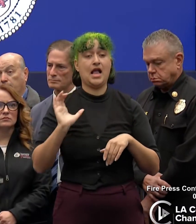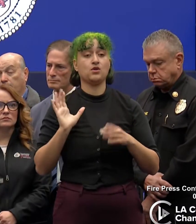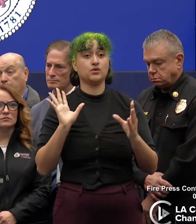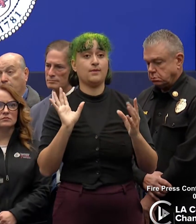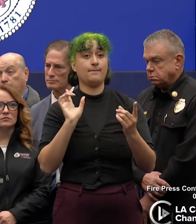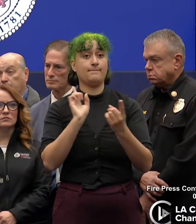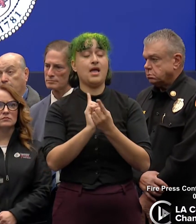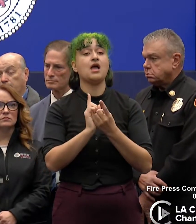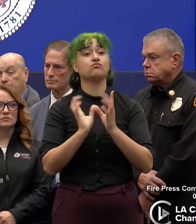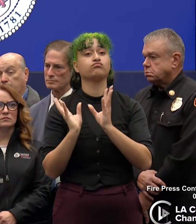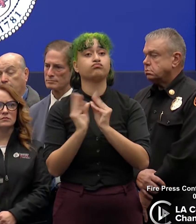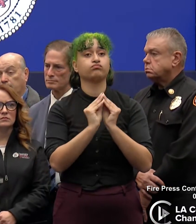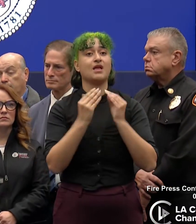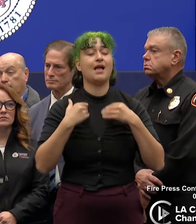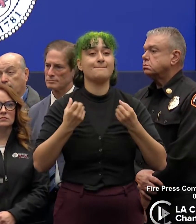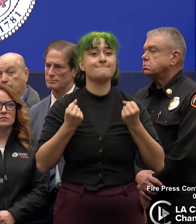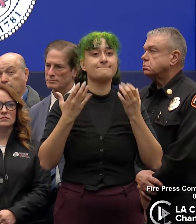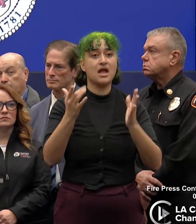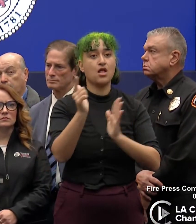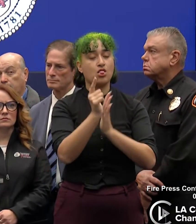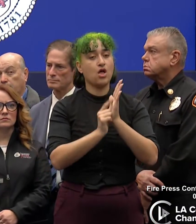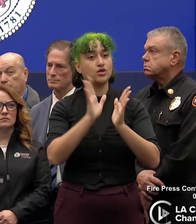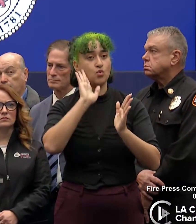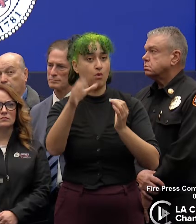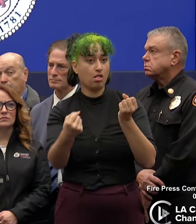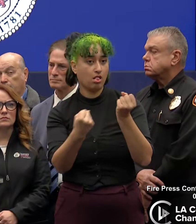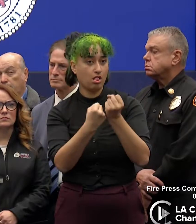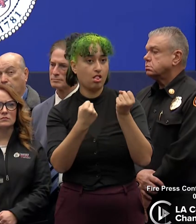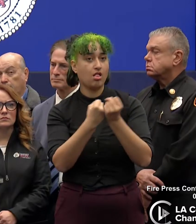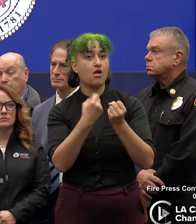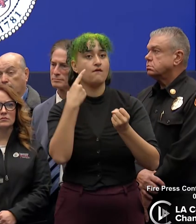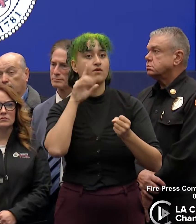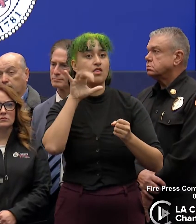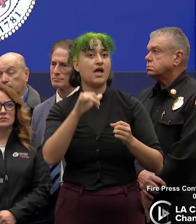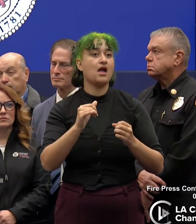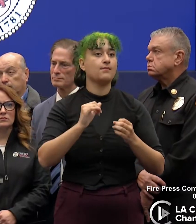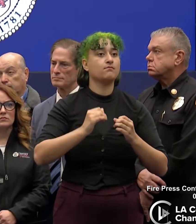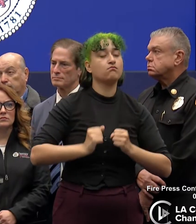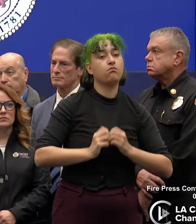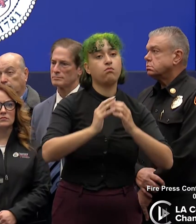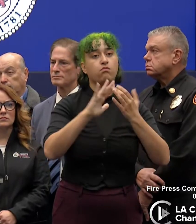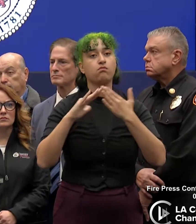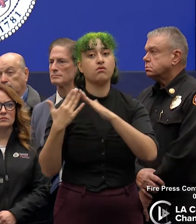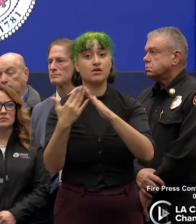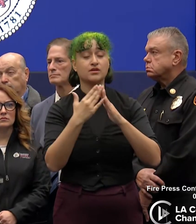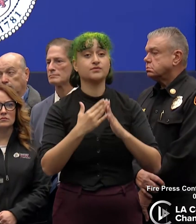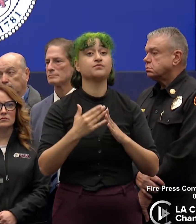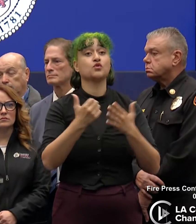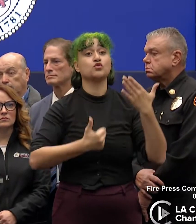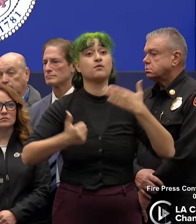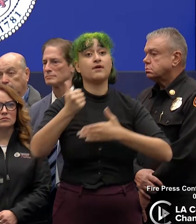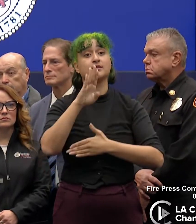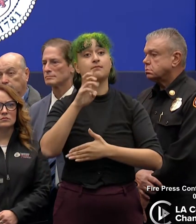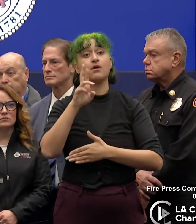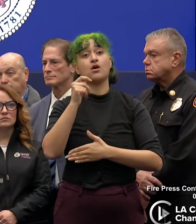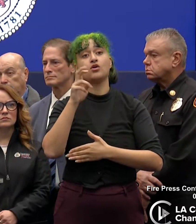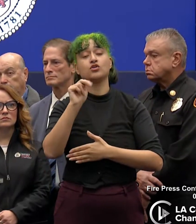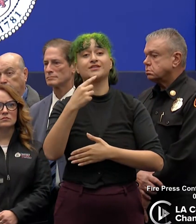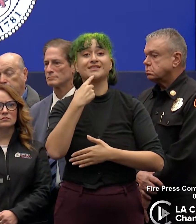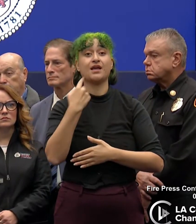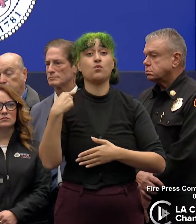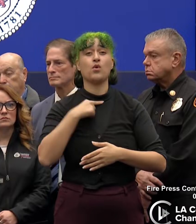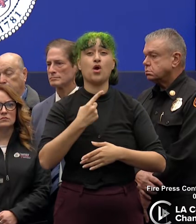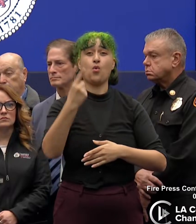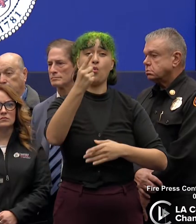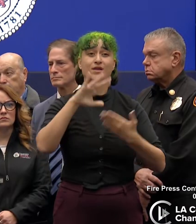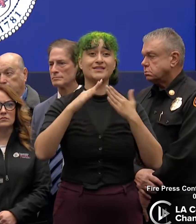and passed a number of motions that will assist in that effort. As Supervisor Barger said, we are one city,